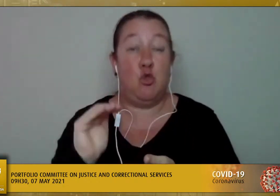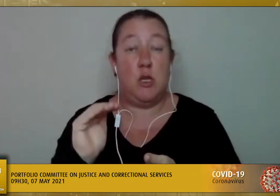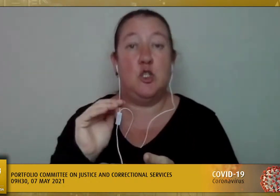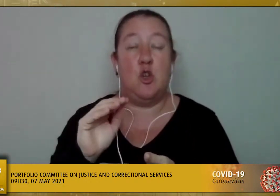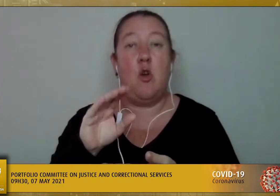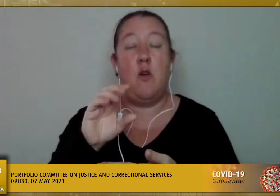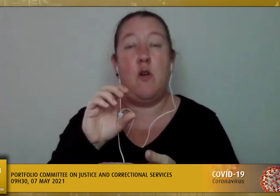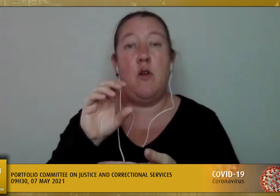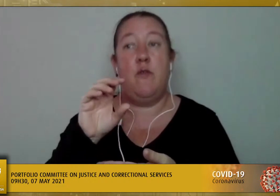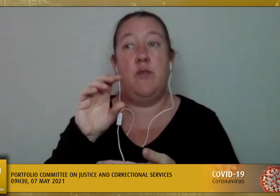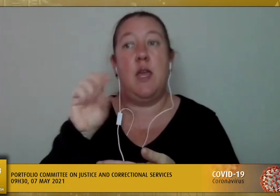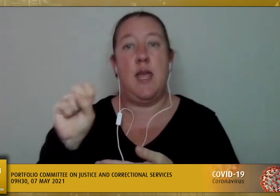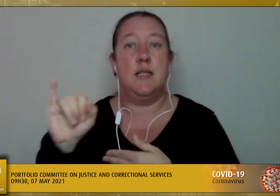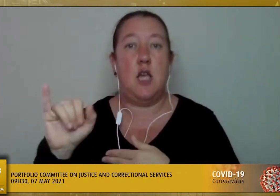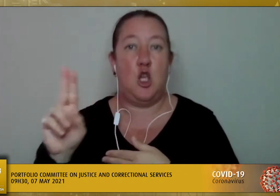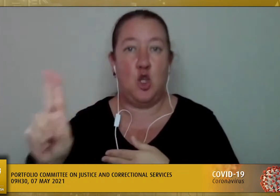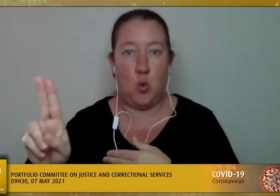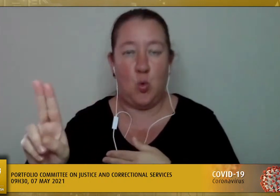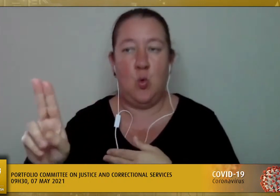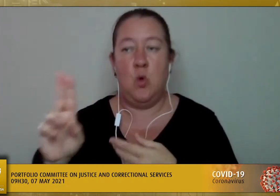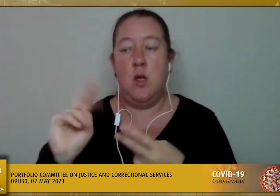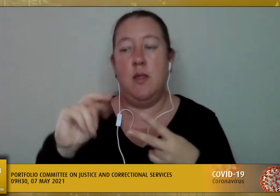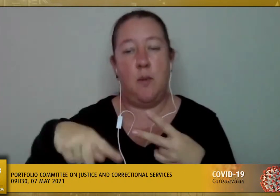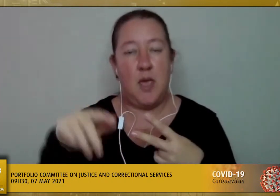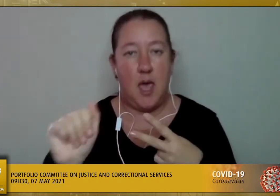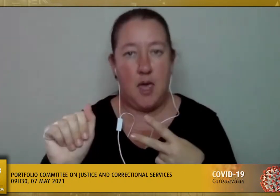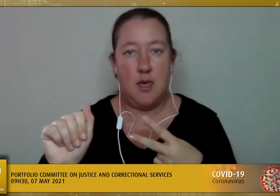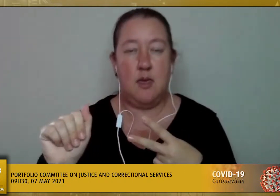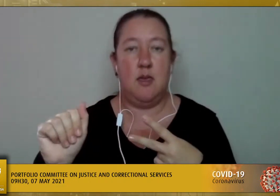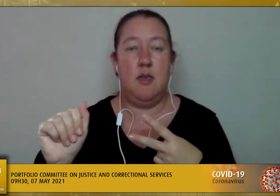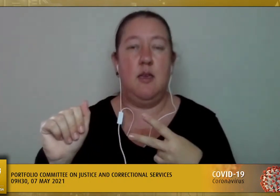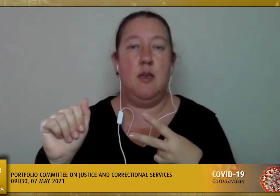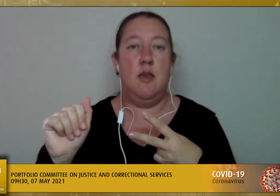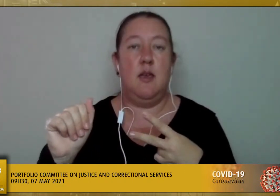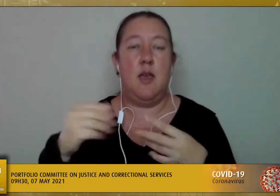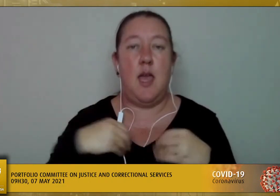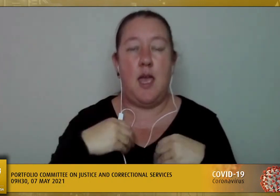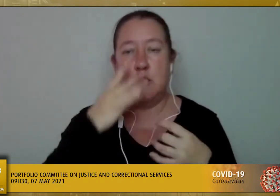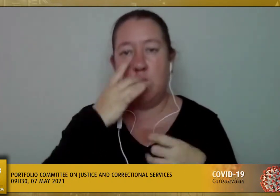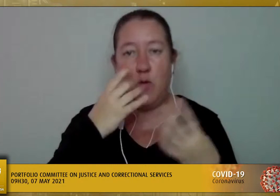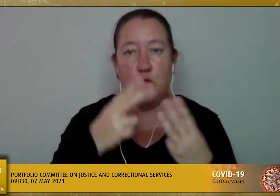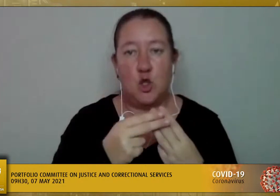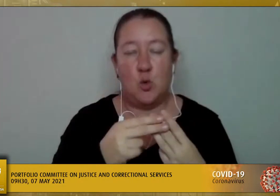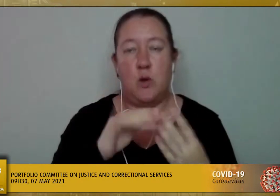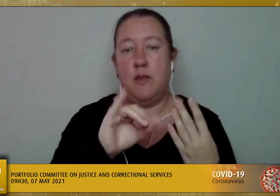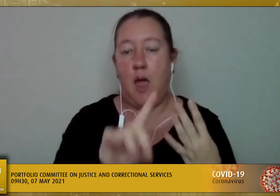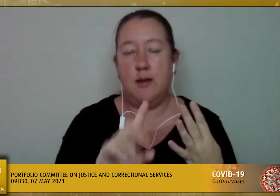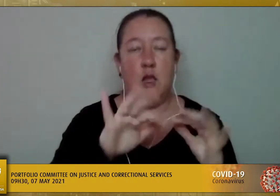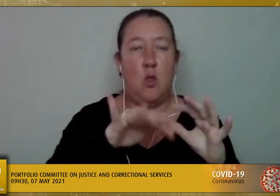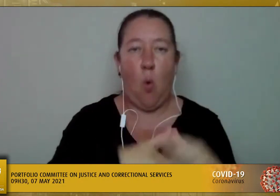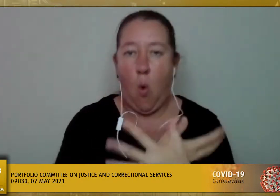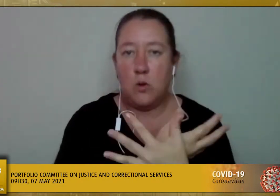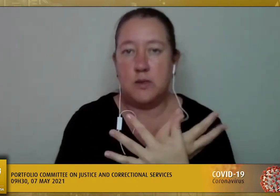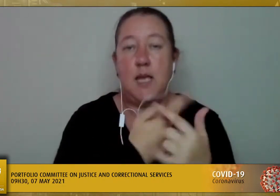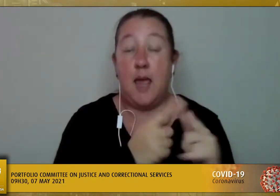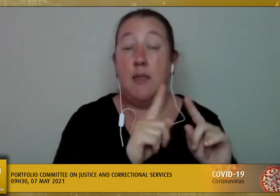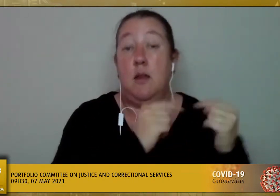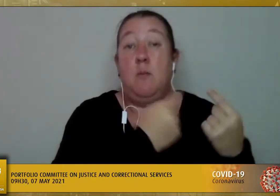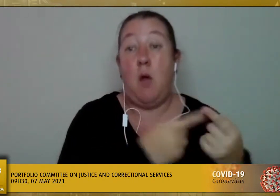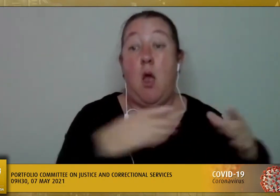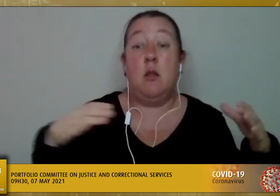the SIU SIU National Prosecuting Authority asset fourth unit the ID the Hawks and the department